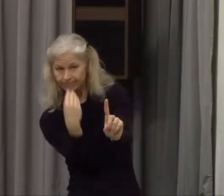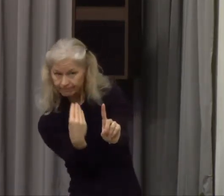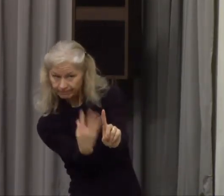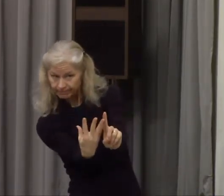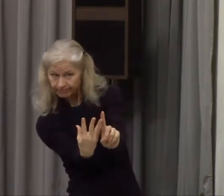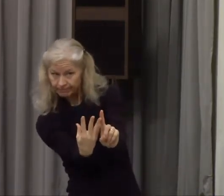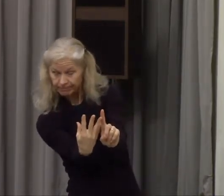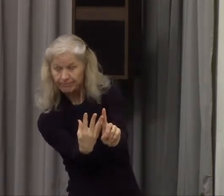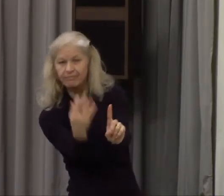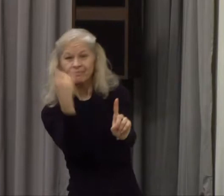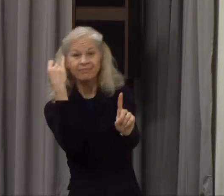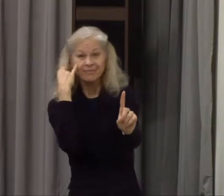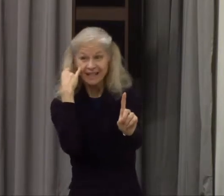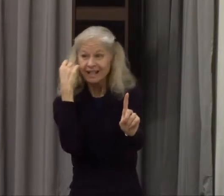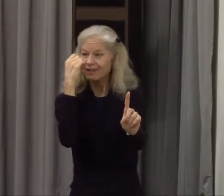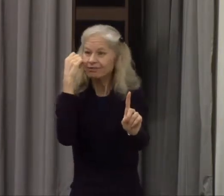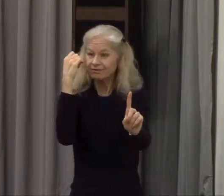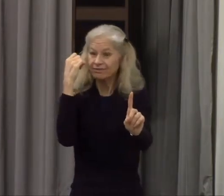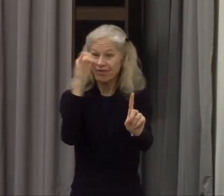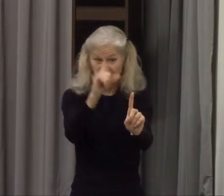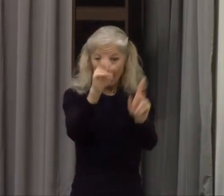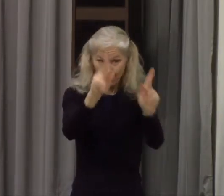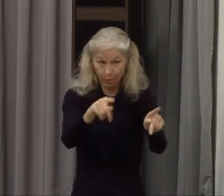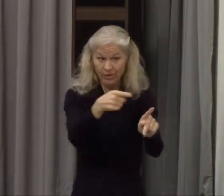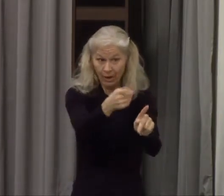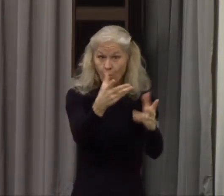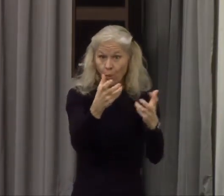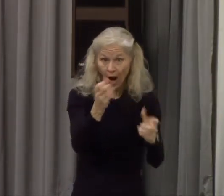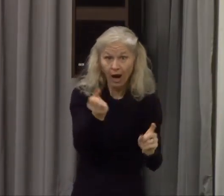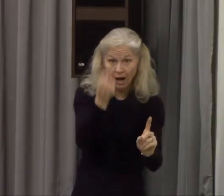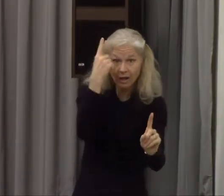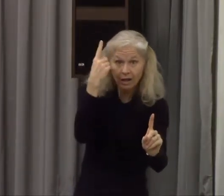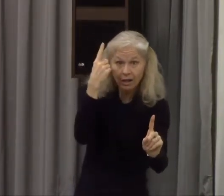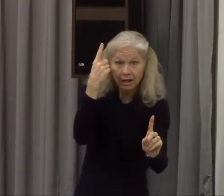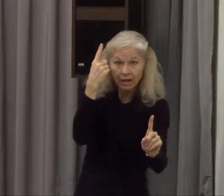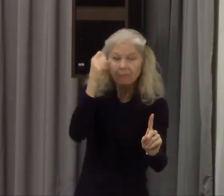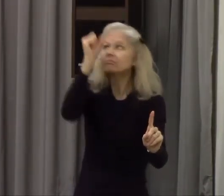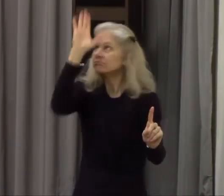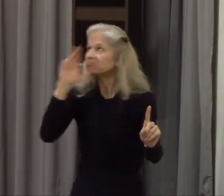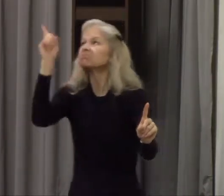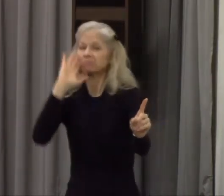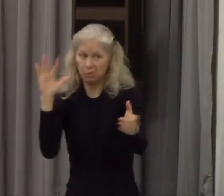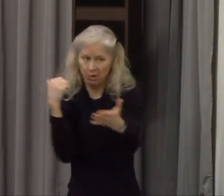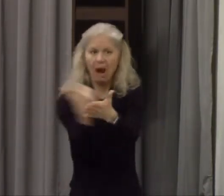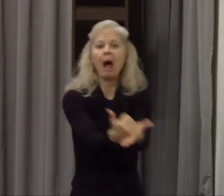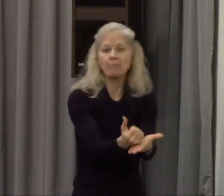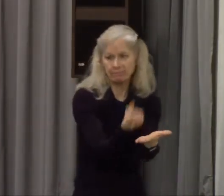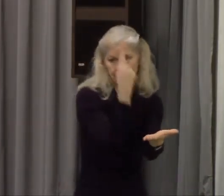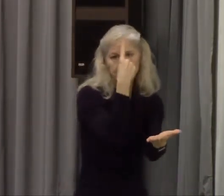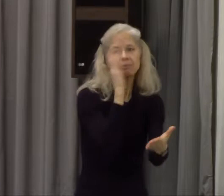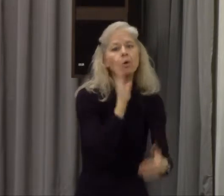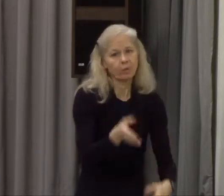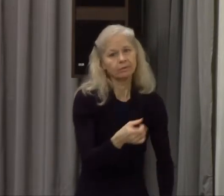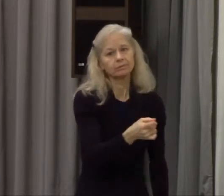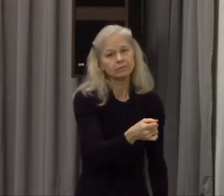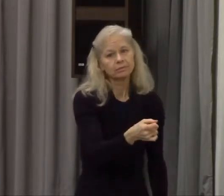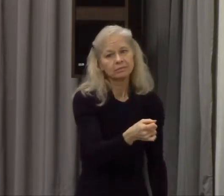do so. 2 Thessalonians 2:14. Paul writes to that church there, whereunto he called you by